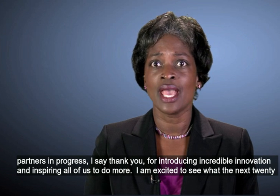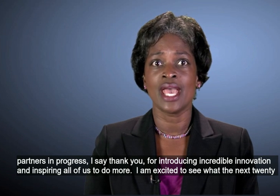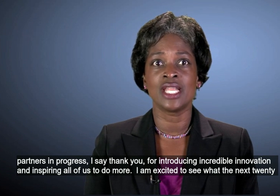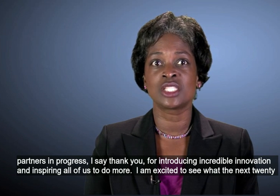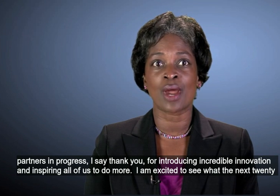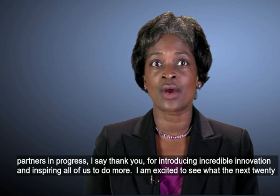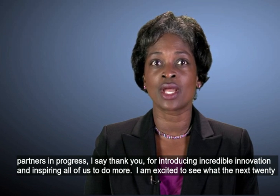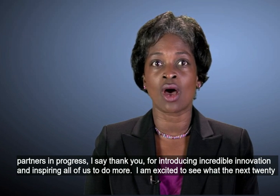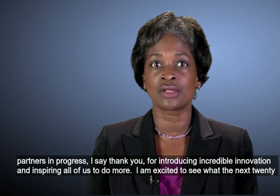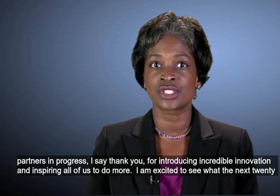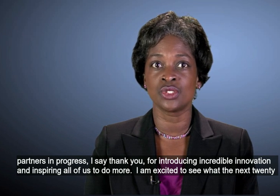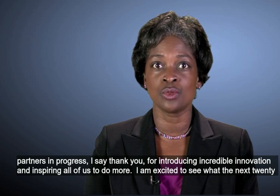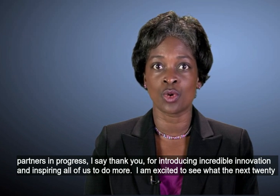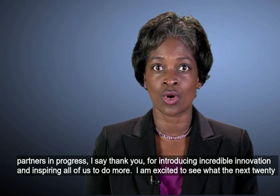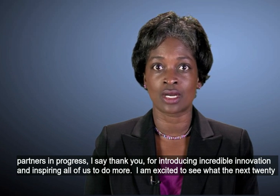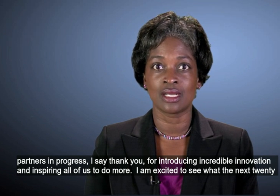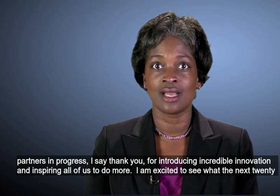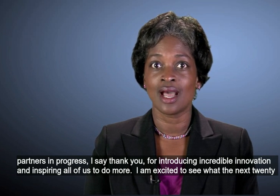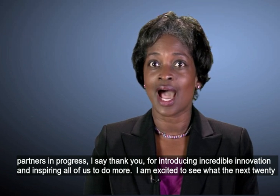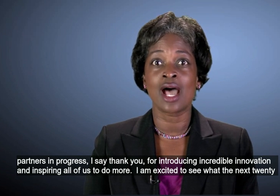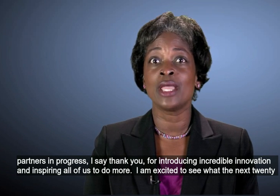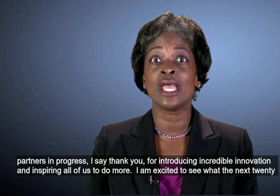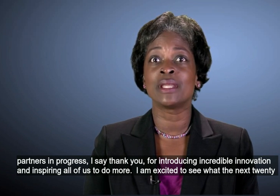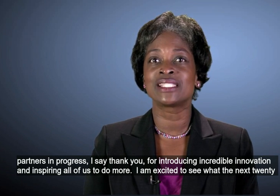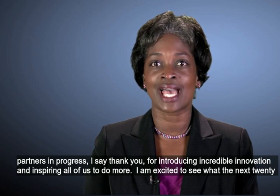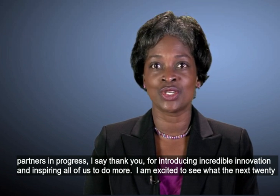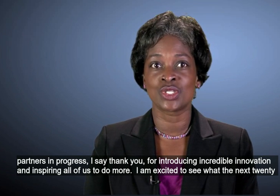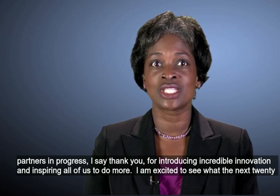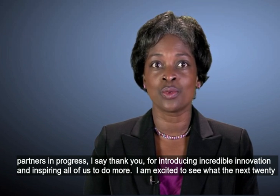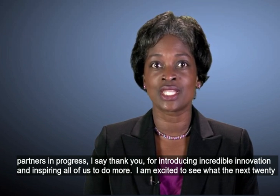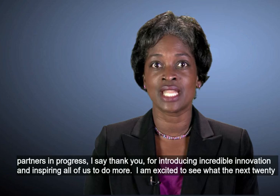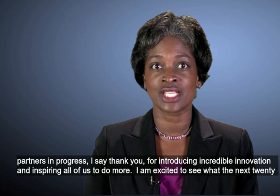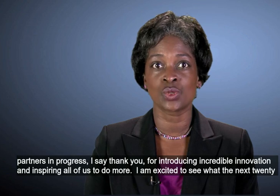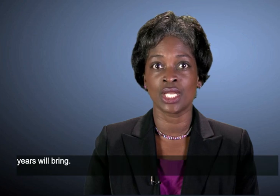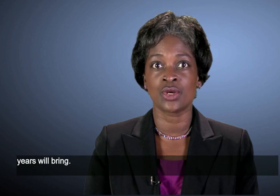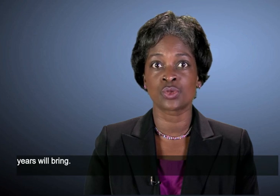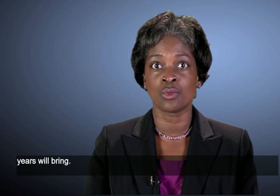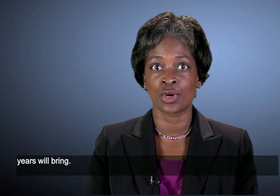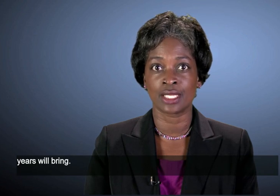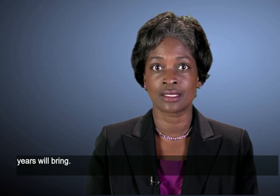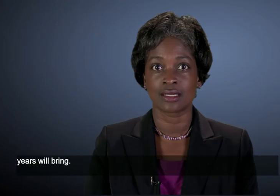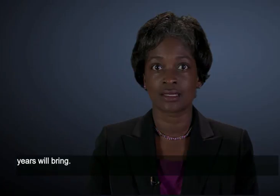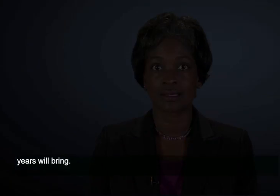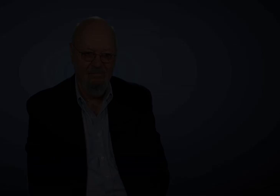and inspiring all of us to do more. I am excited to see what the next 20 years will bring.